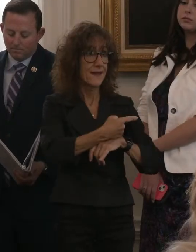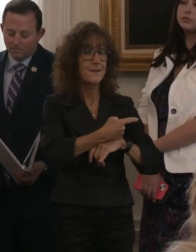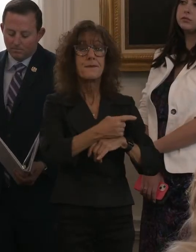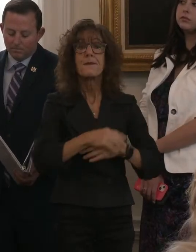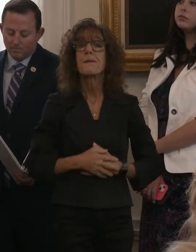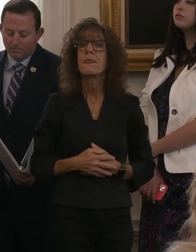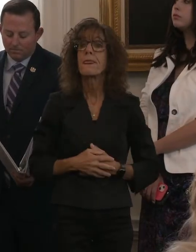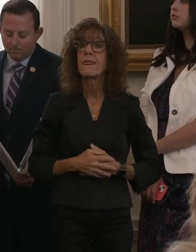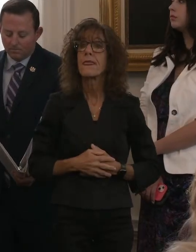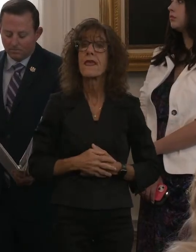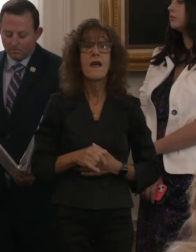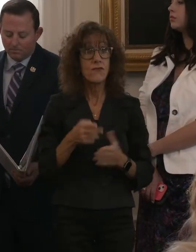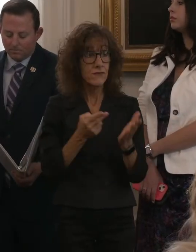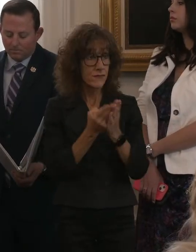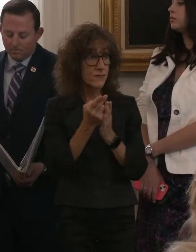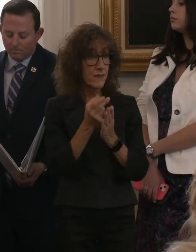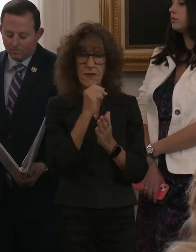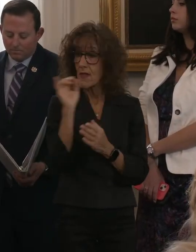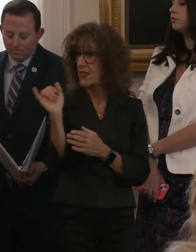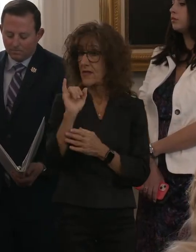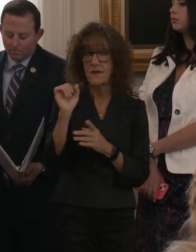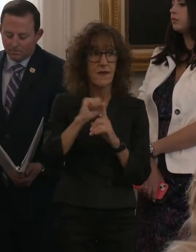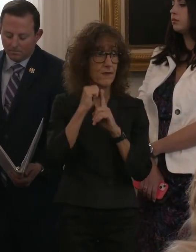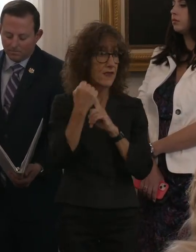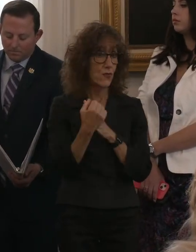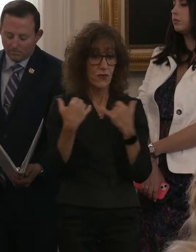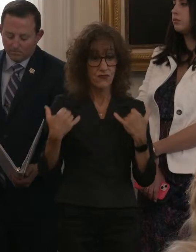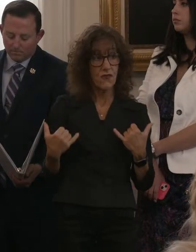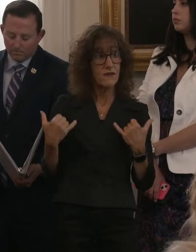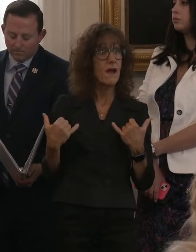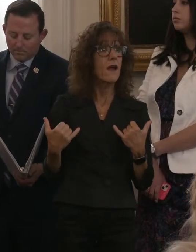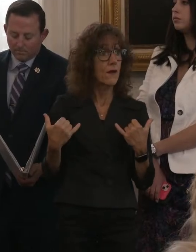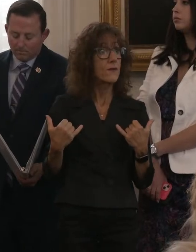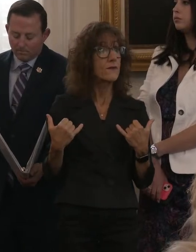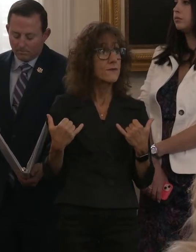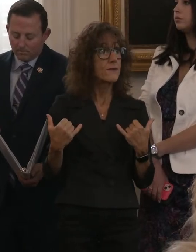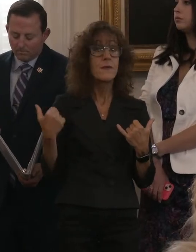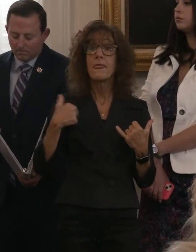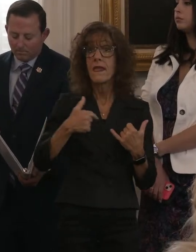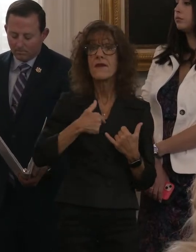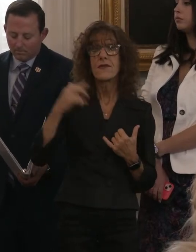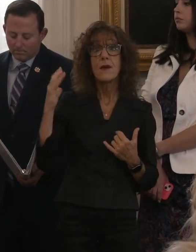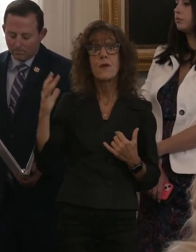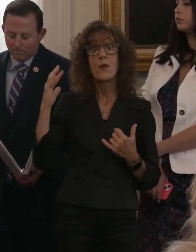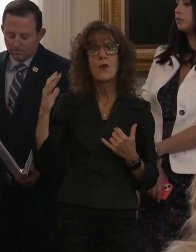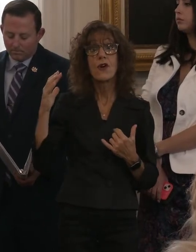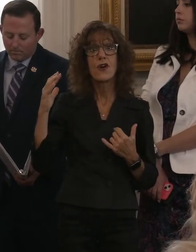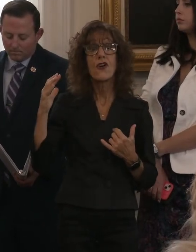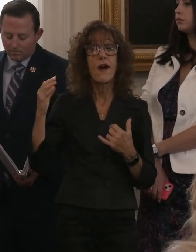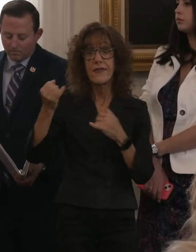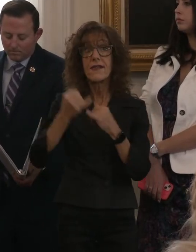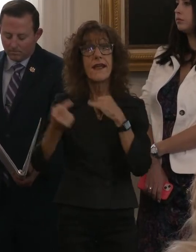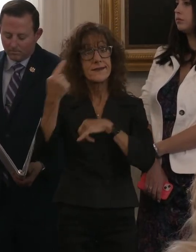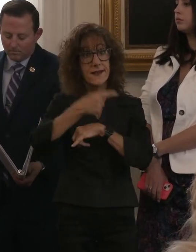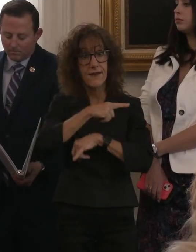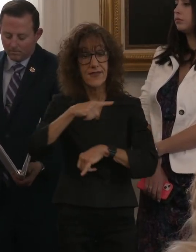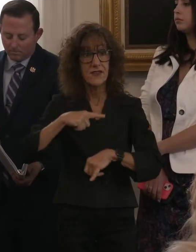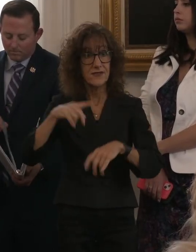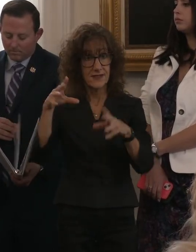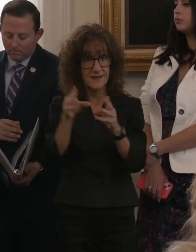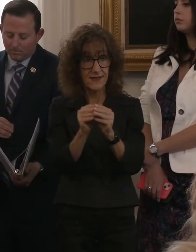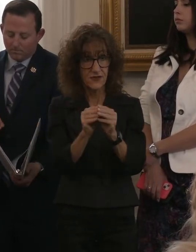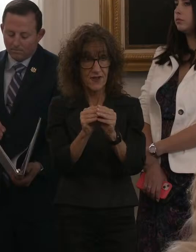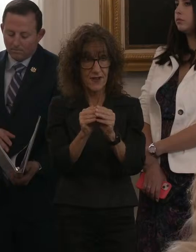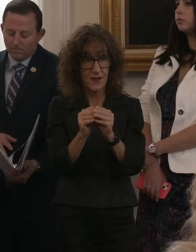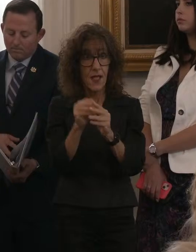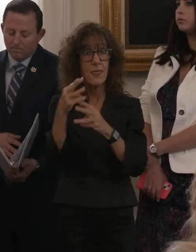truthfully, we are not in the same place right now that we were on sine die. The world